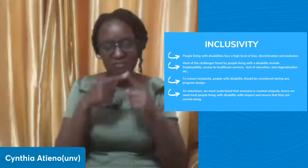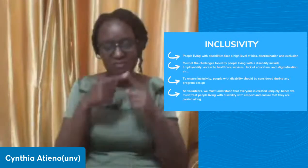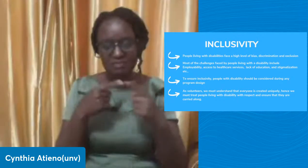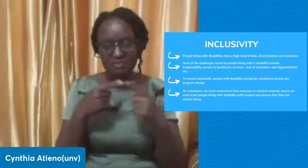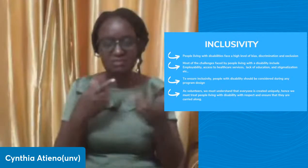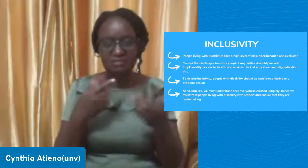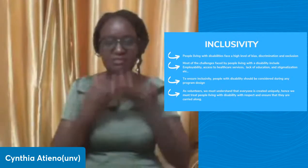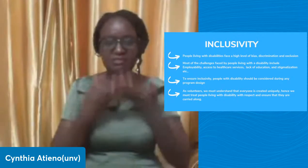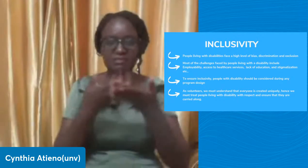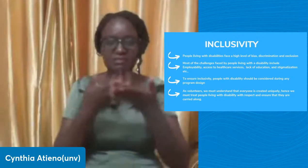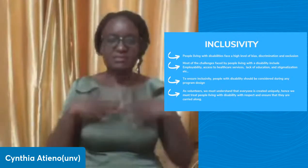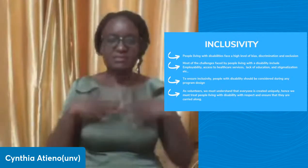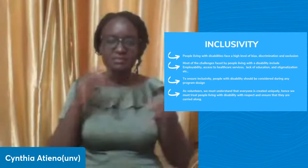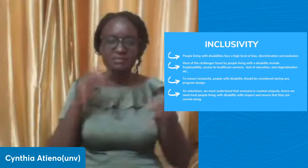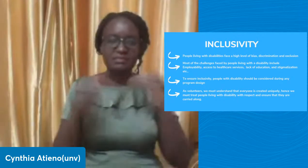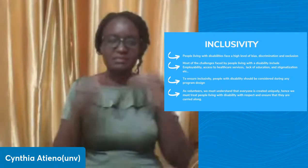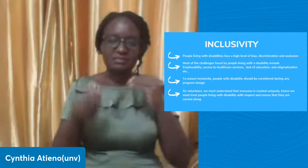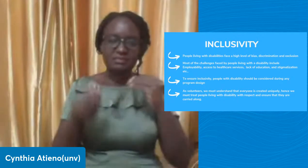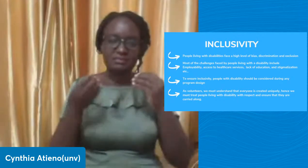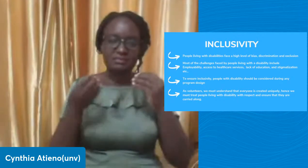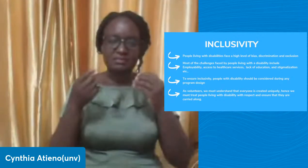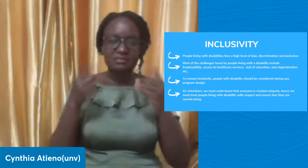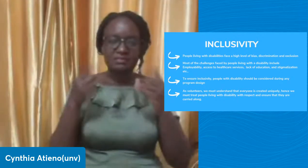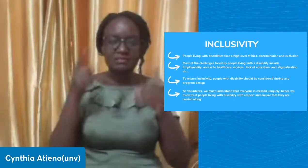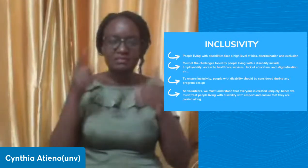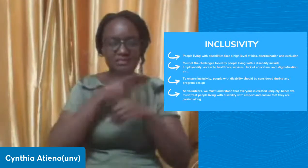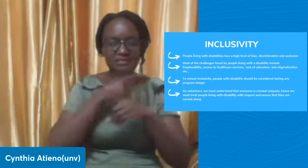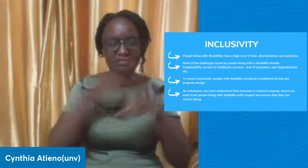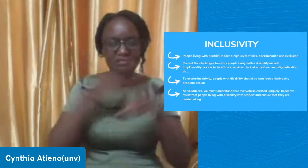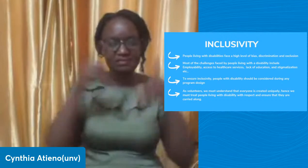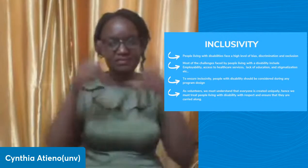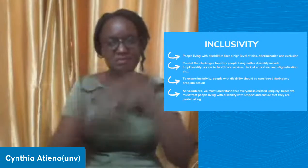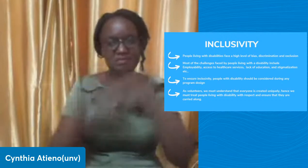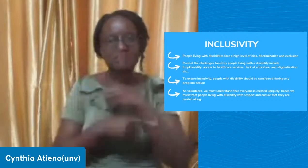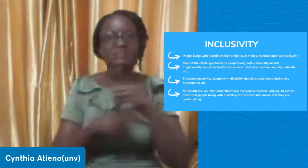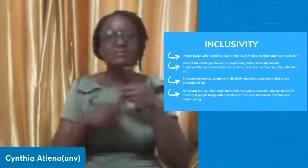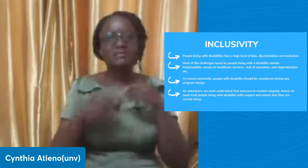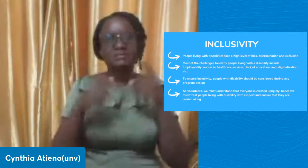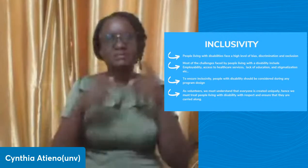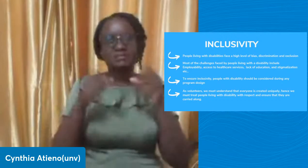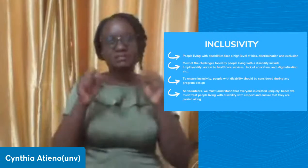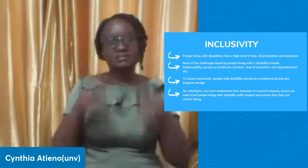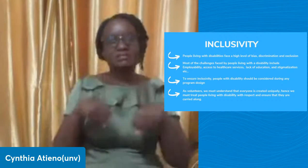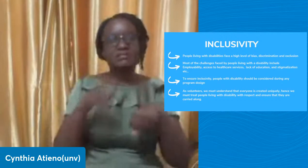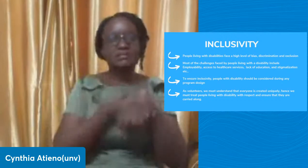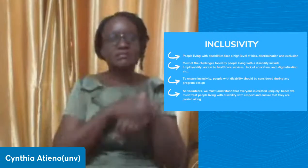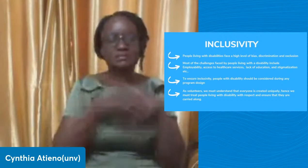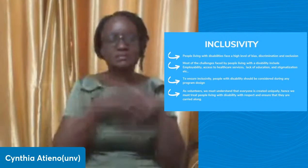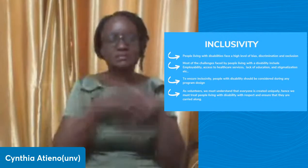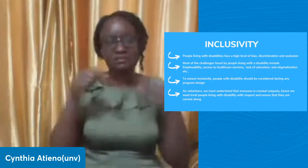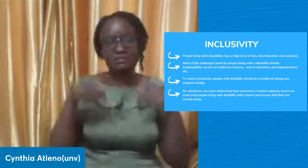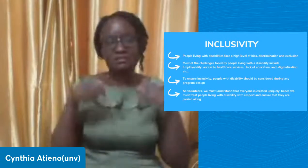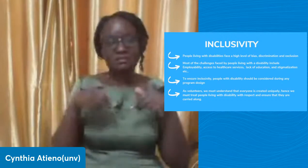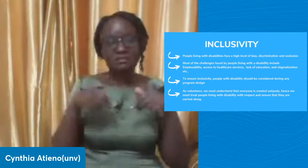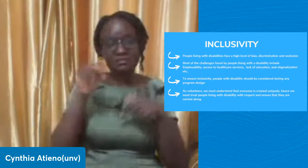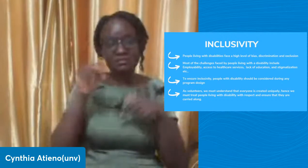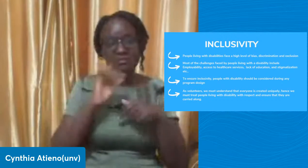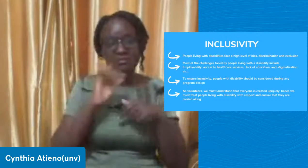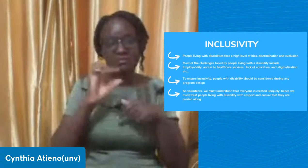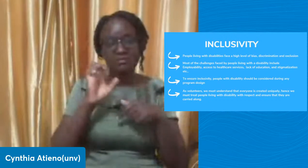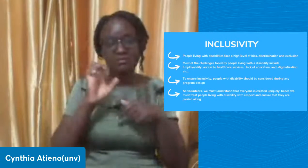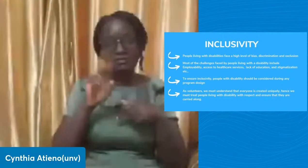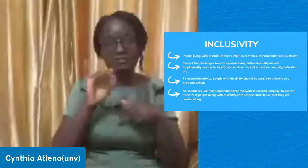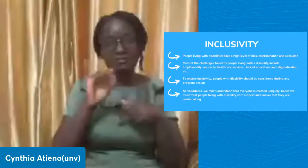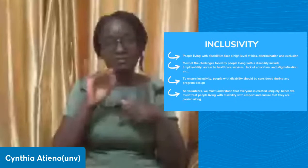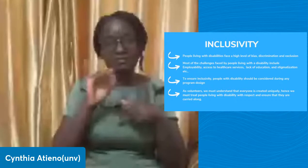core programming. And I think that's what I like about what UNICEF is doing in Nigeria and in other countries. Like a webinar like this, we will have people